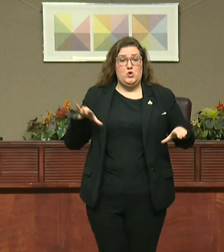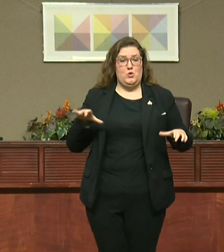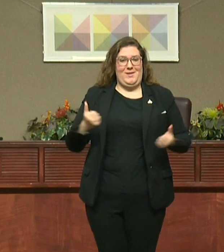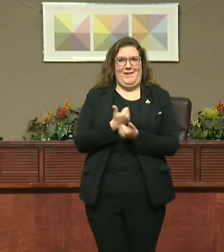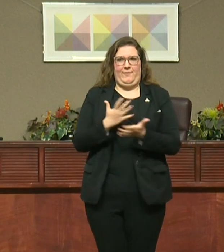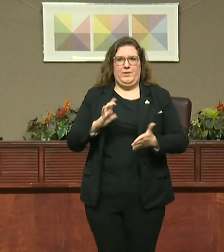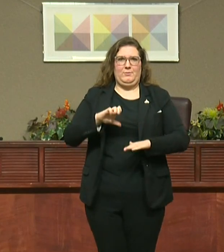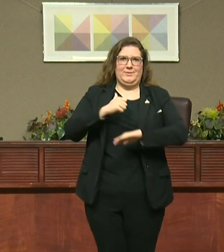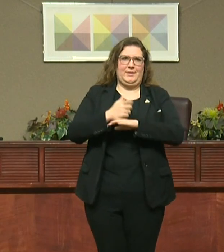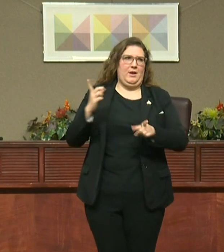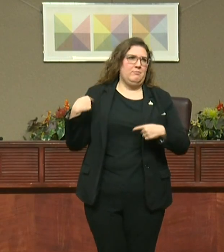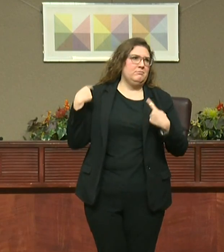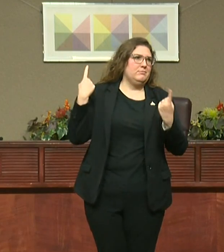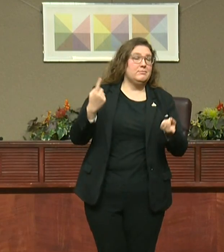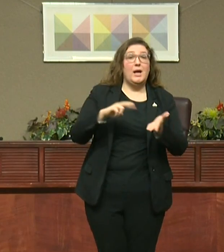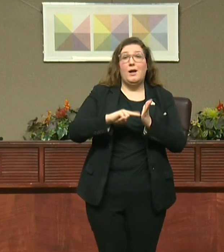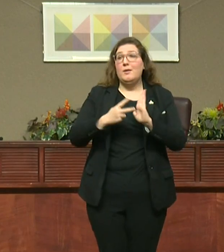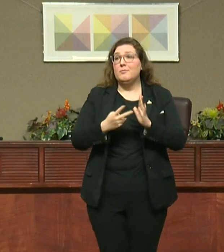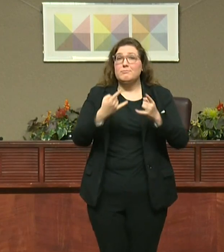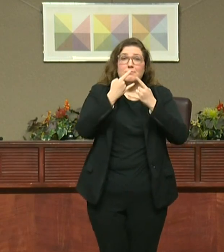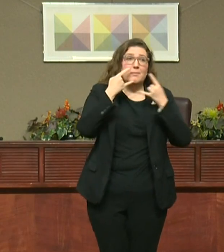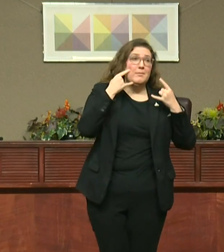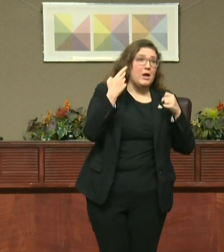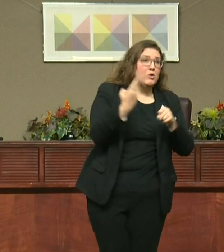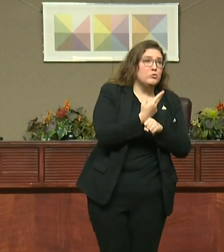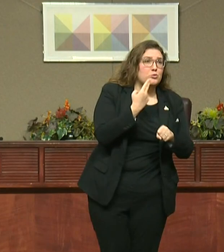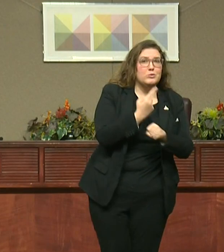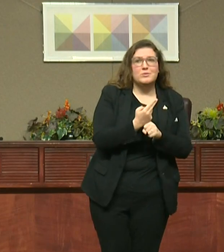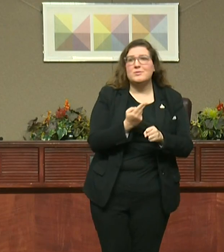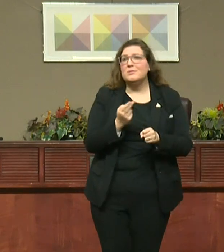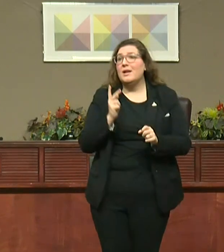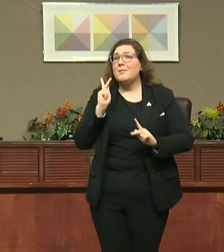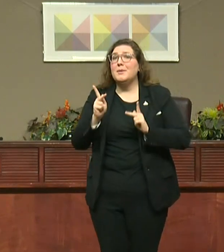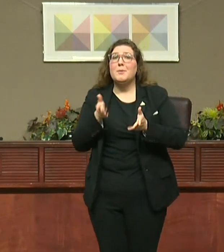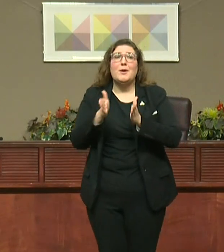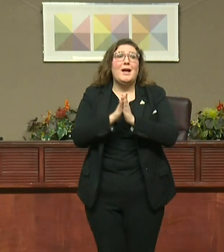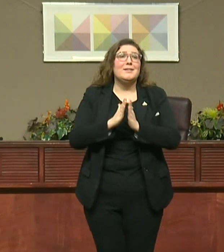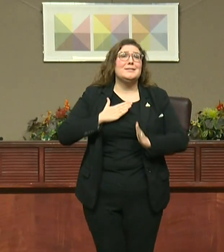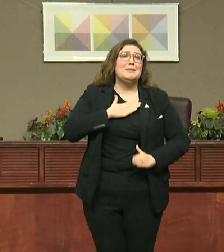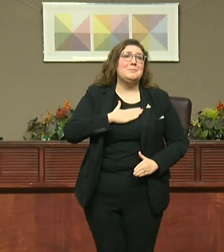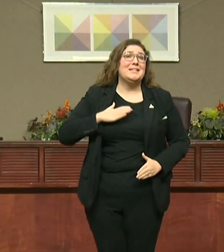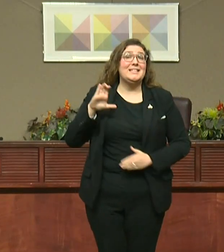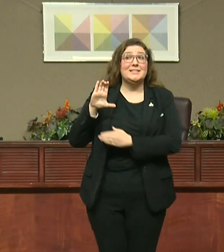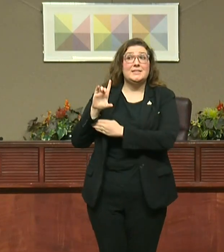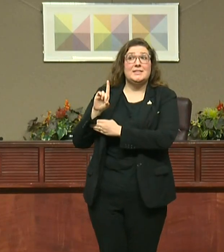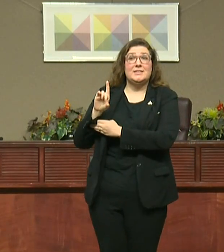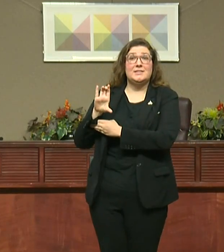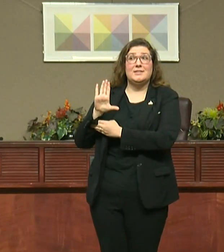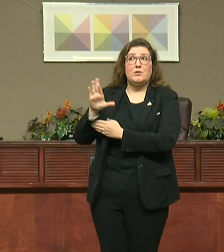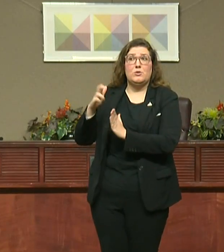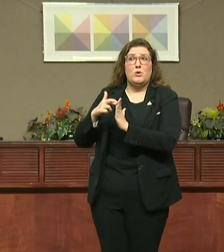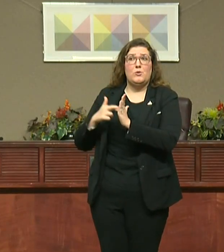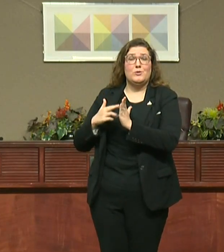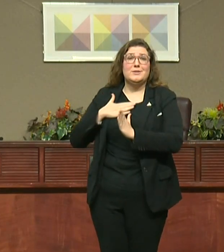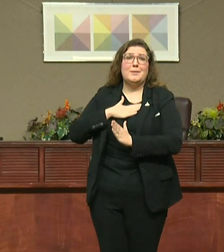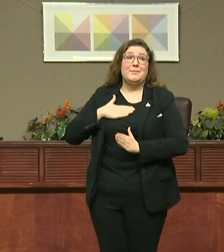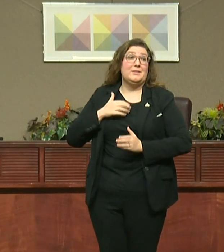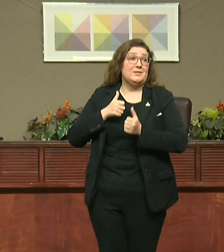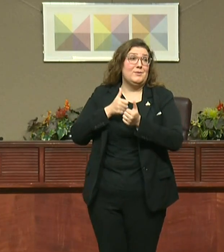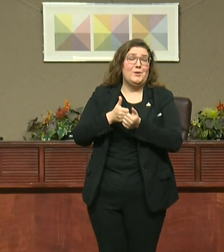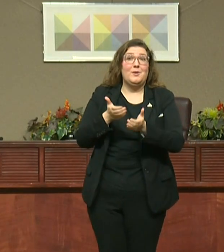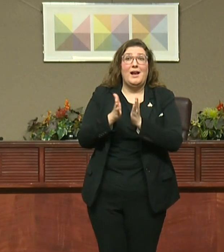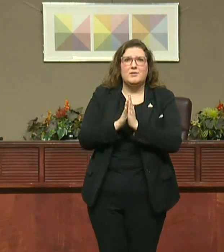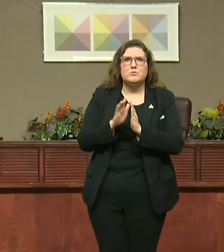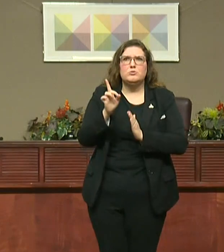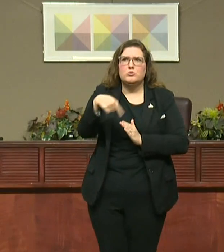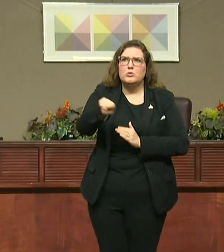we're wearing masks, why we're asking people to follow the CDC guidelines, why we are